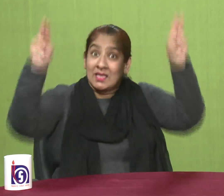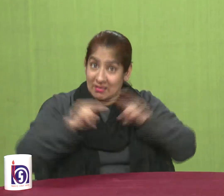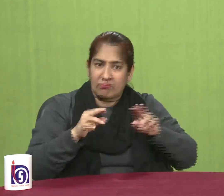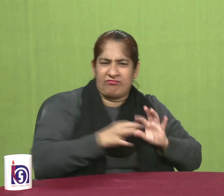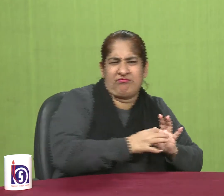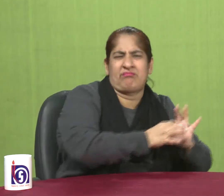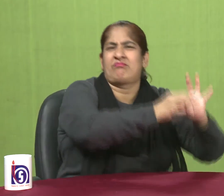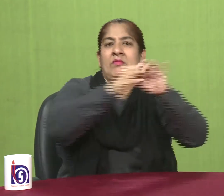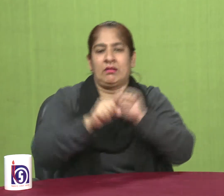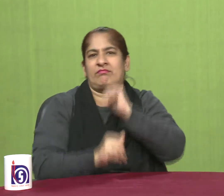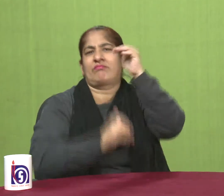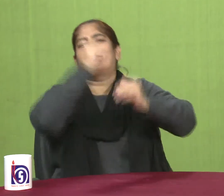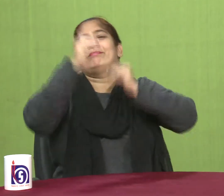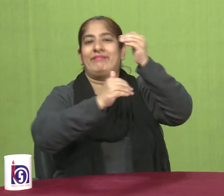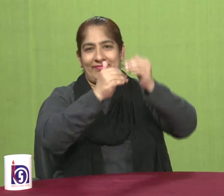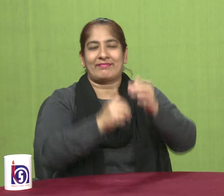our relations good, international